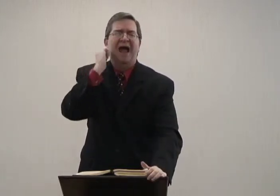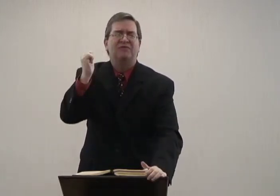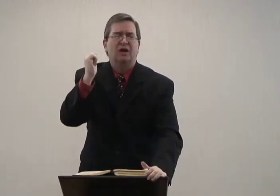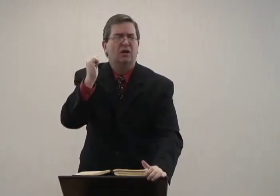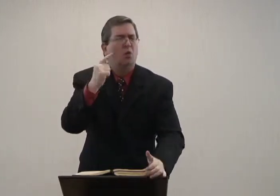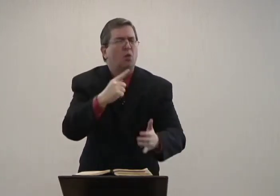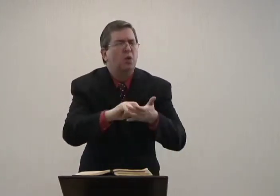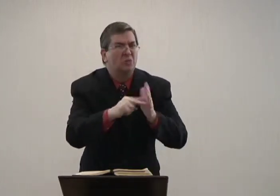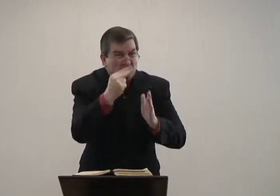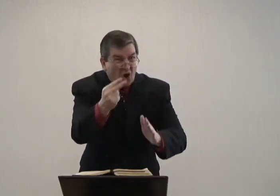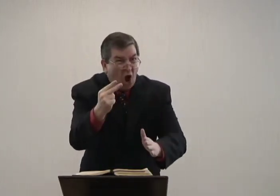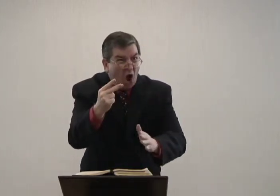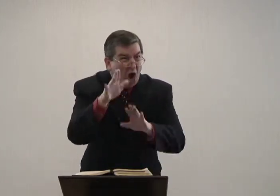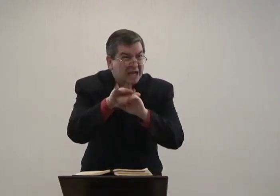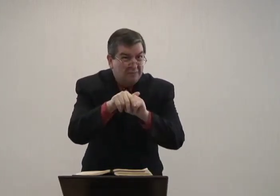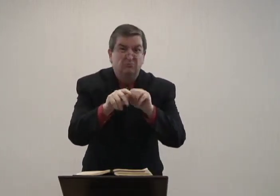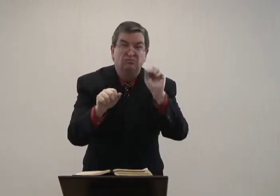Because I see almost every day.